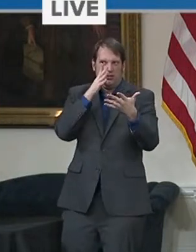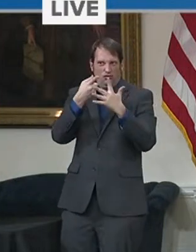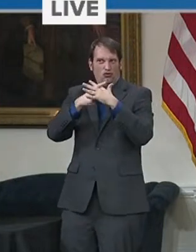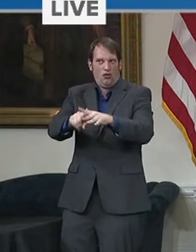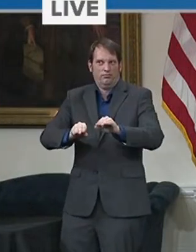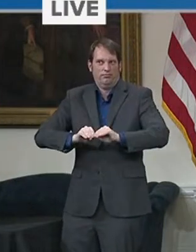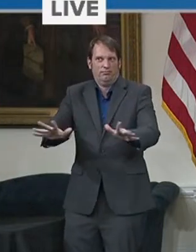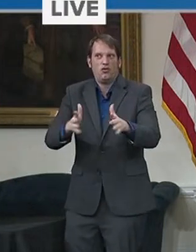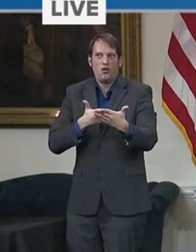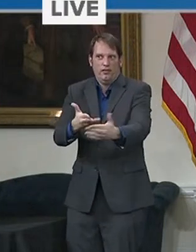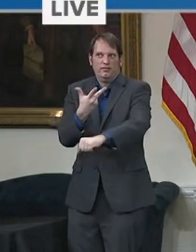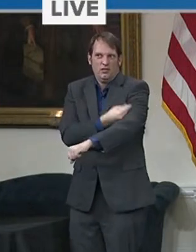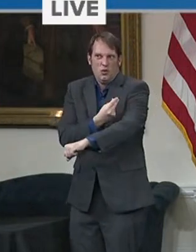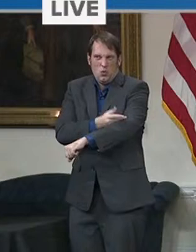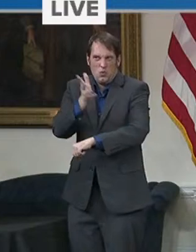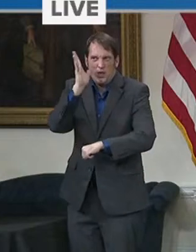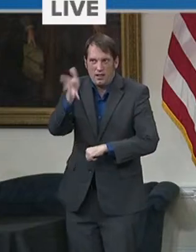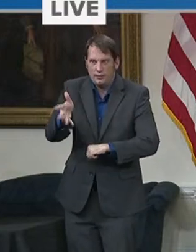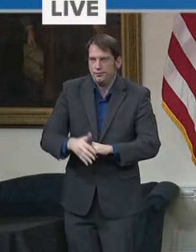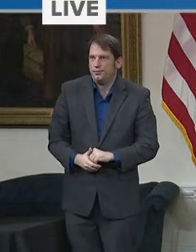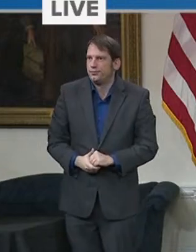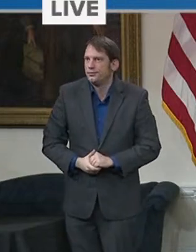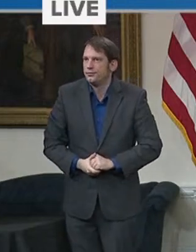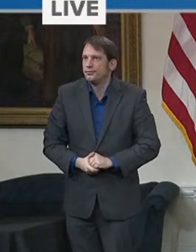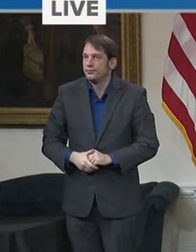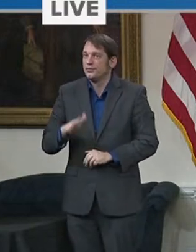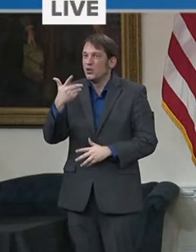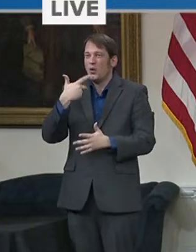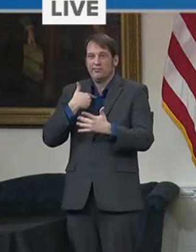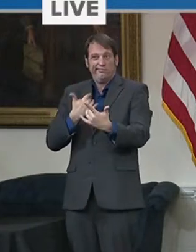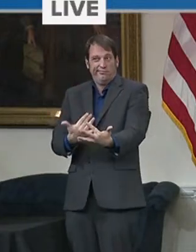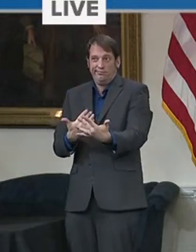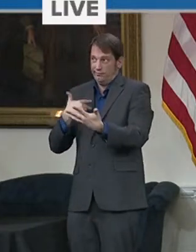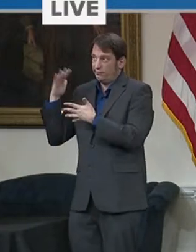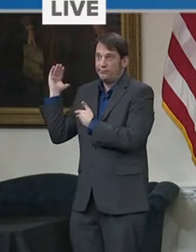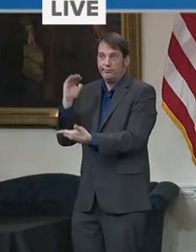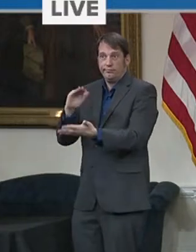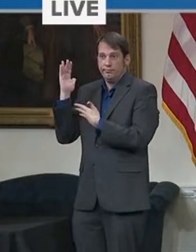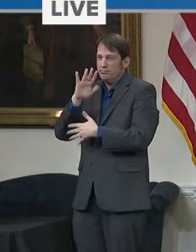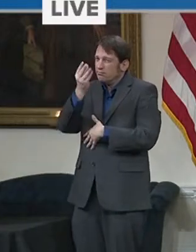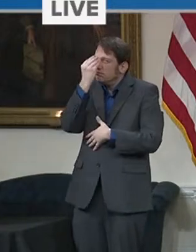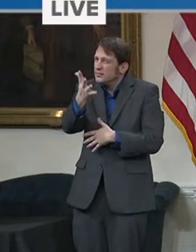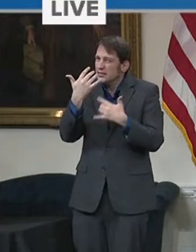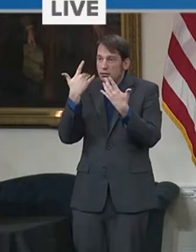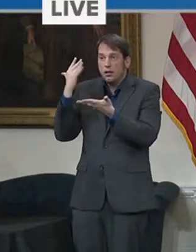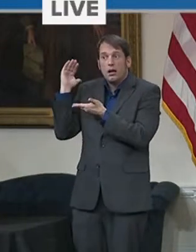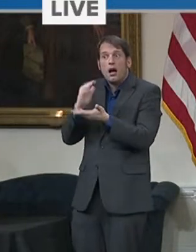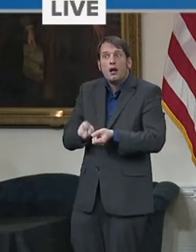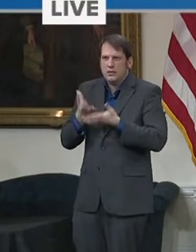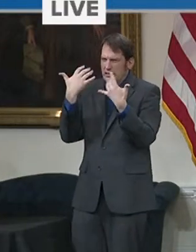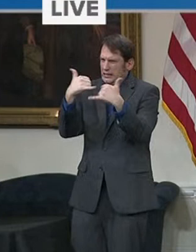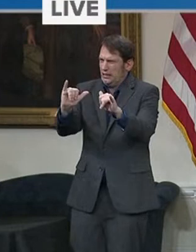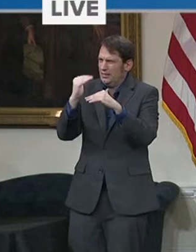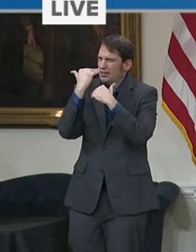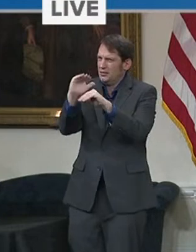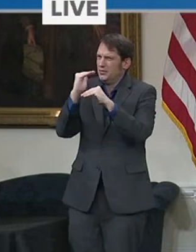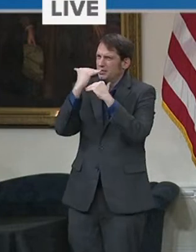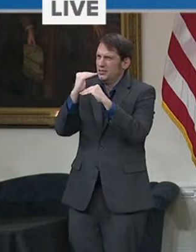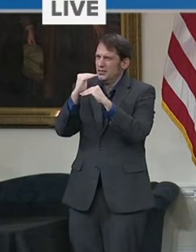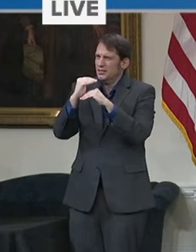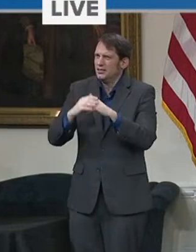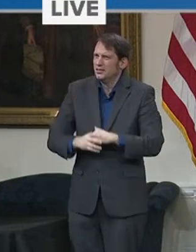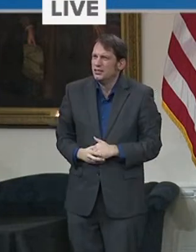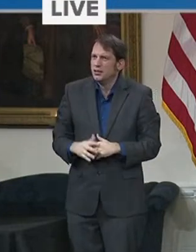Given that supply remains very limited and we are focused on